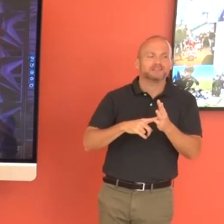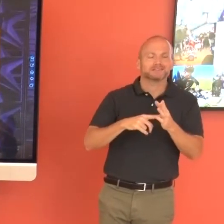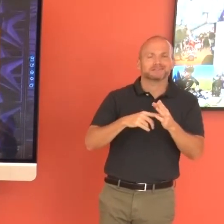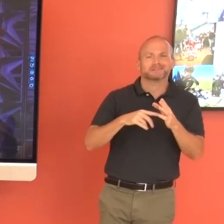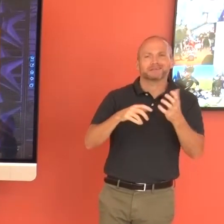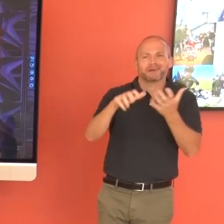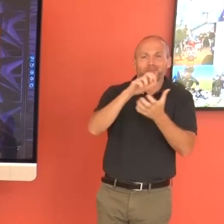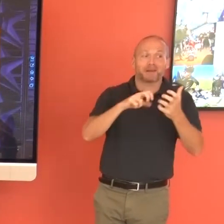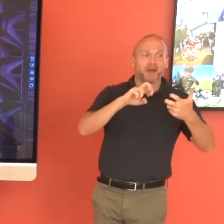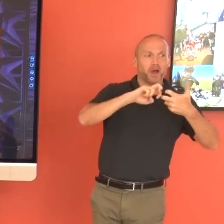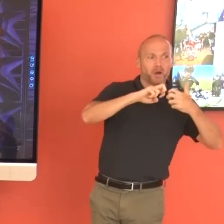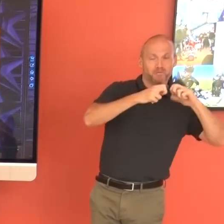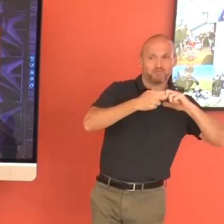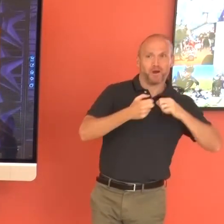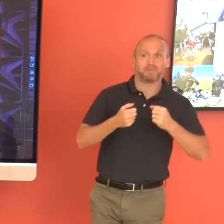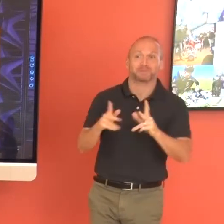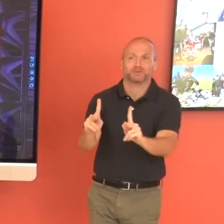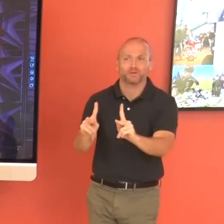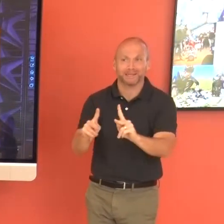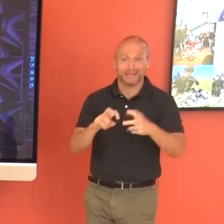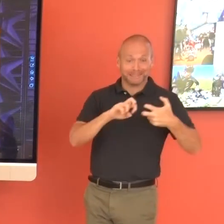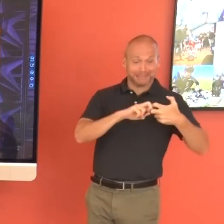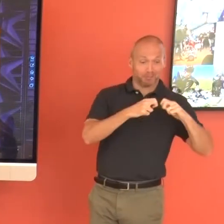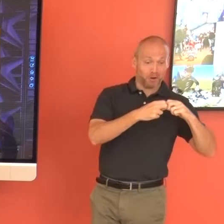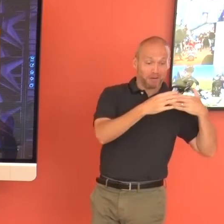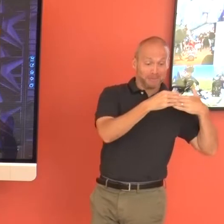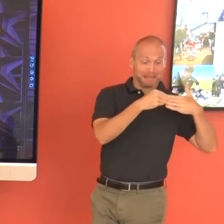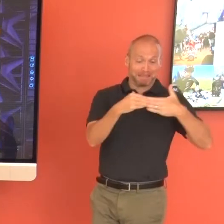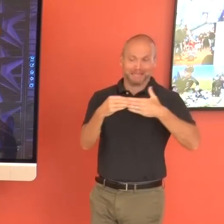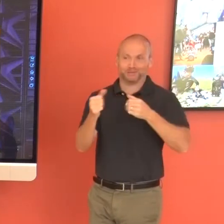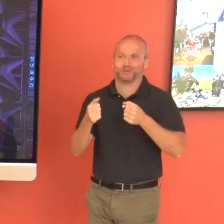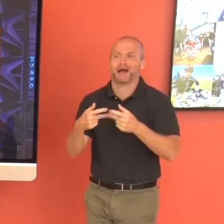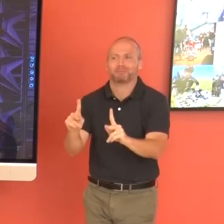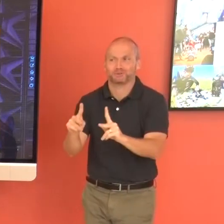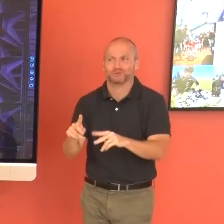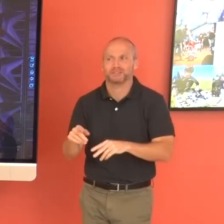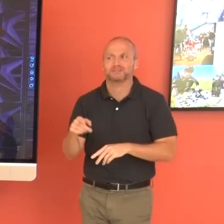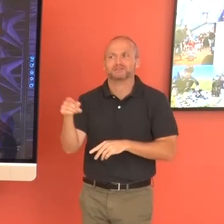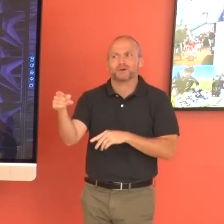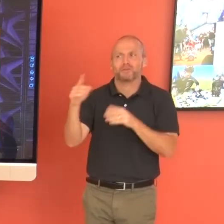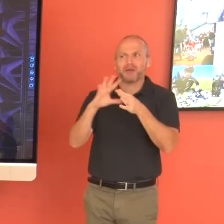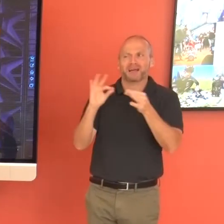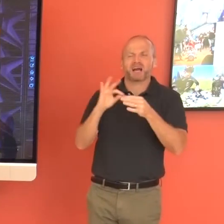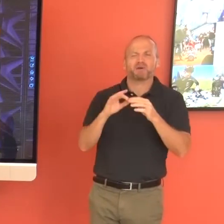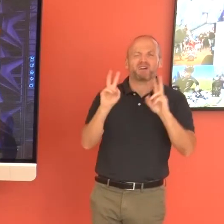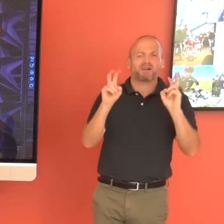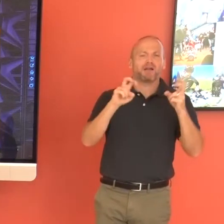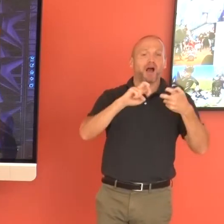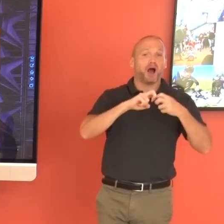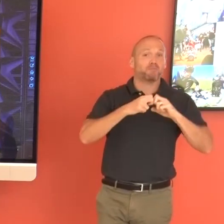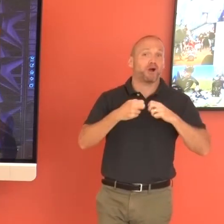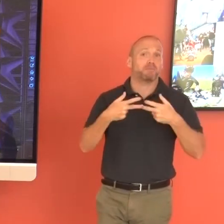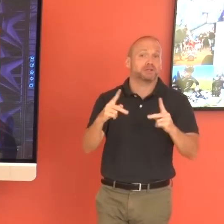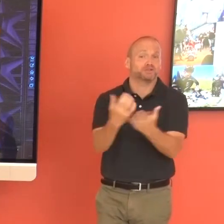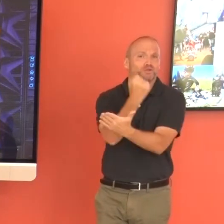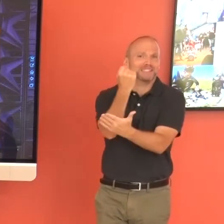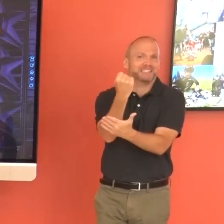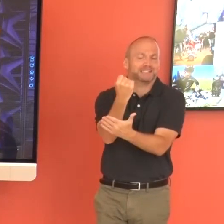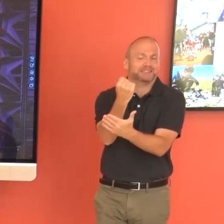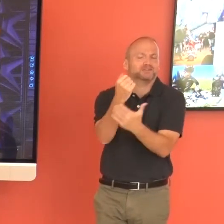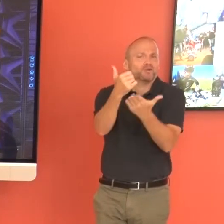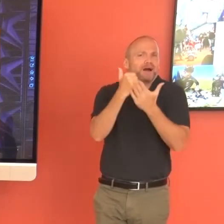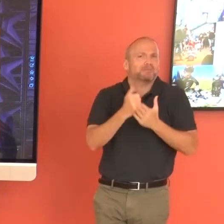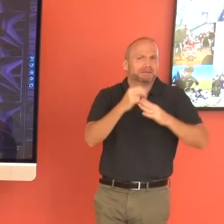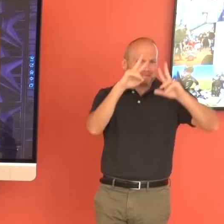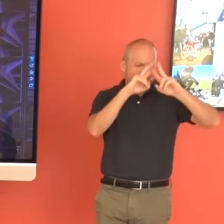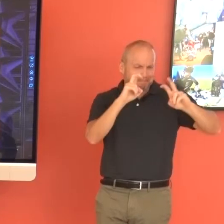We have some problems, but they're also opportunities. So we'll take this as a problem-tunity for us to really think critically about how we do